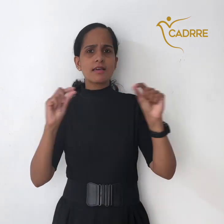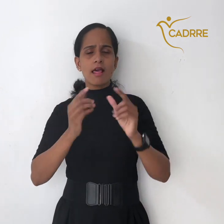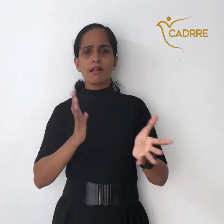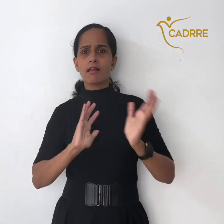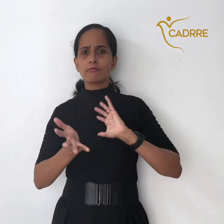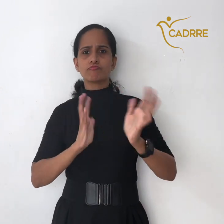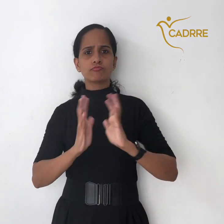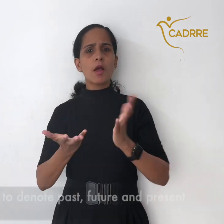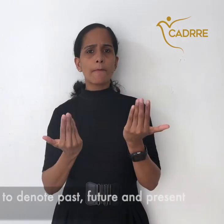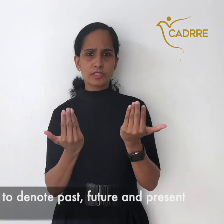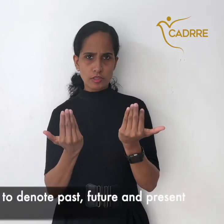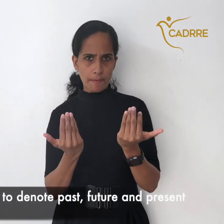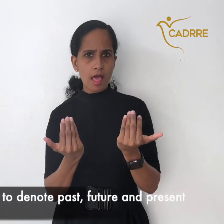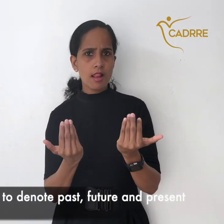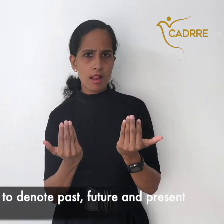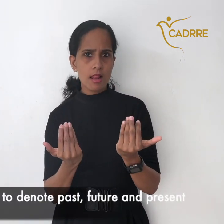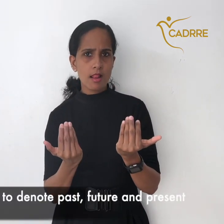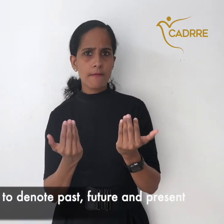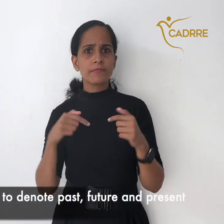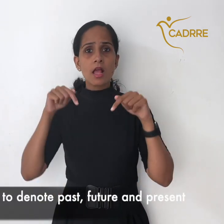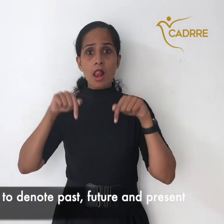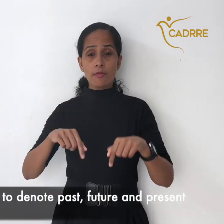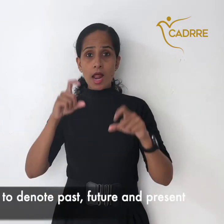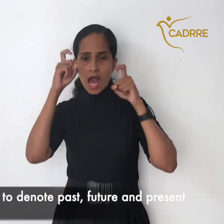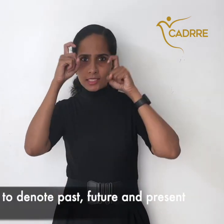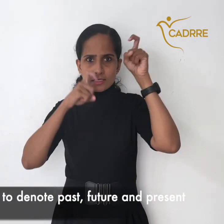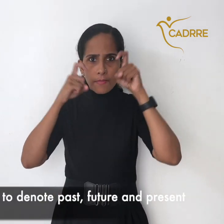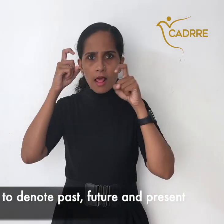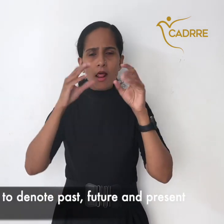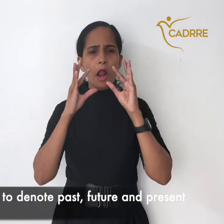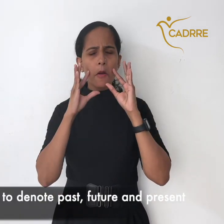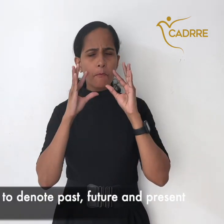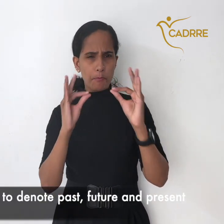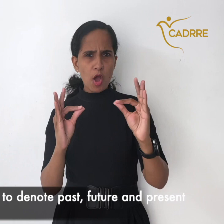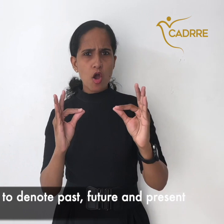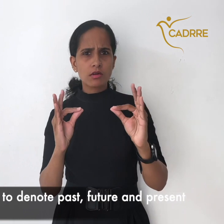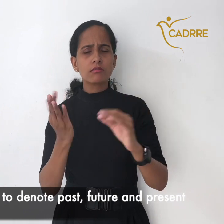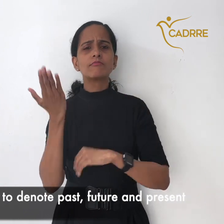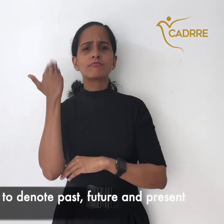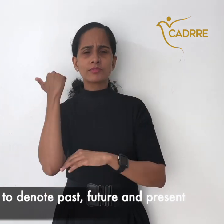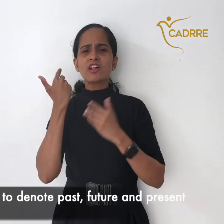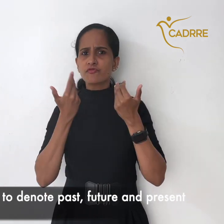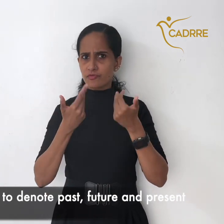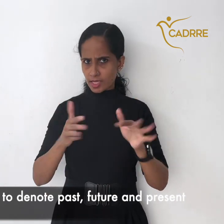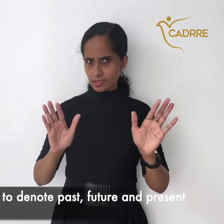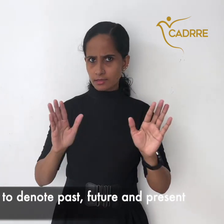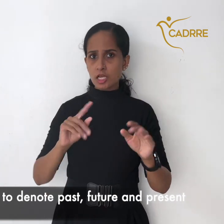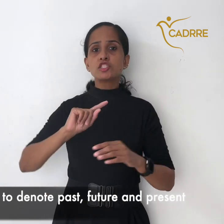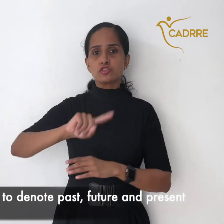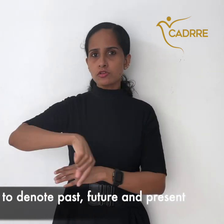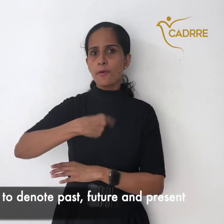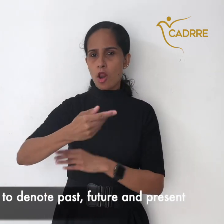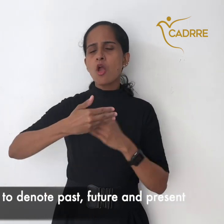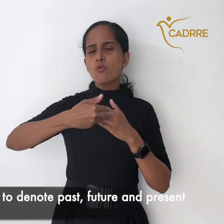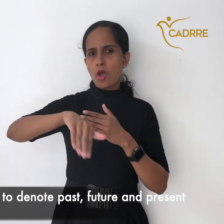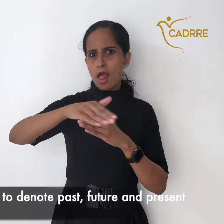Expressions are important to denote past, future, and present.